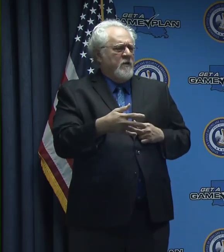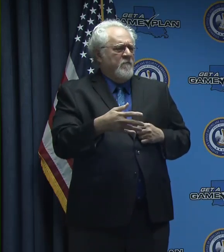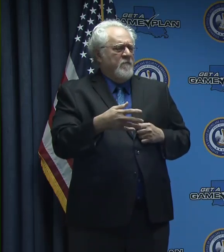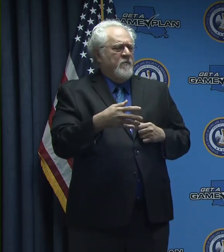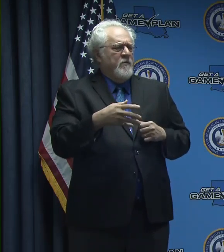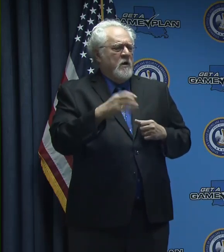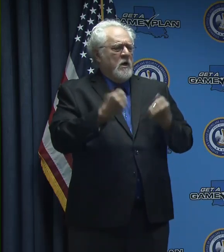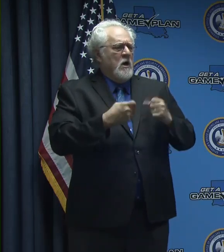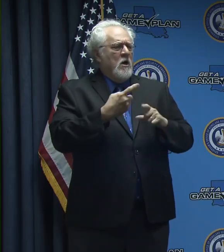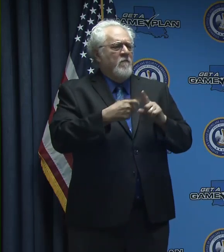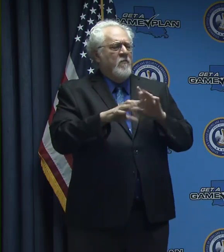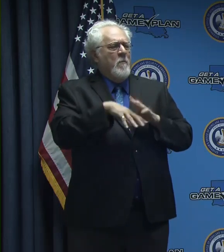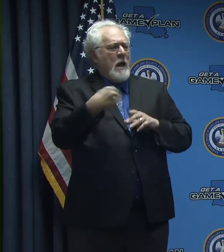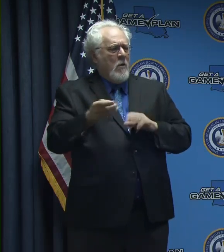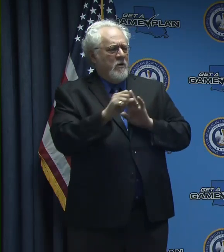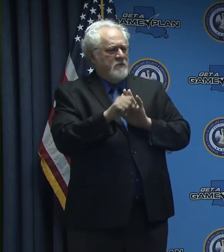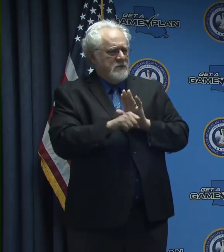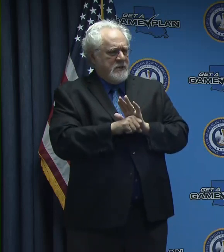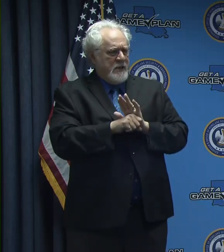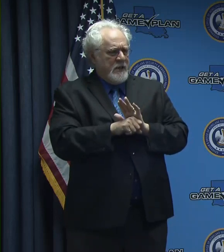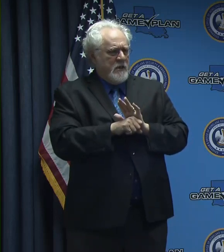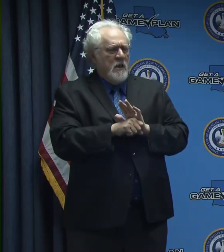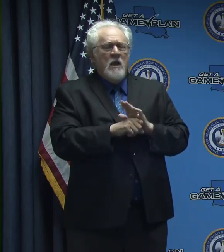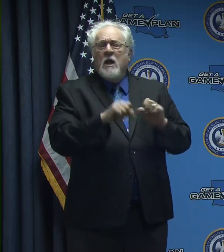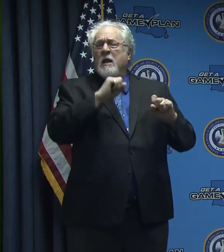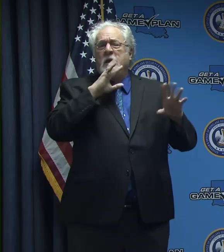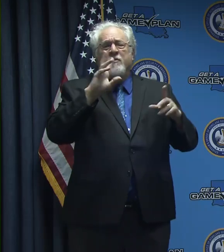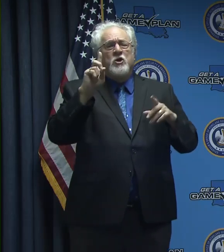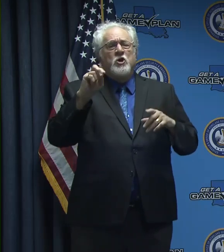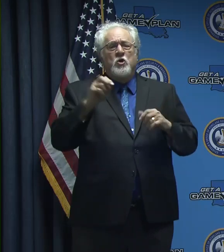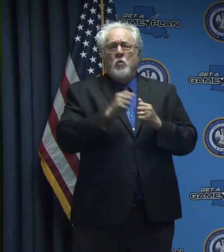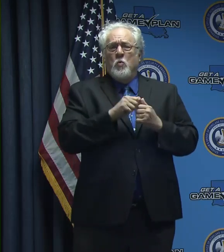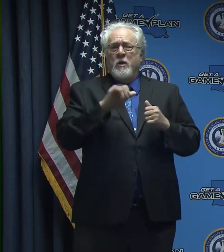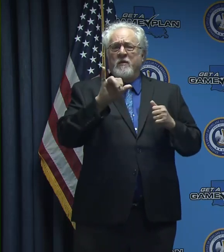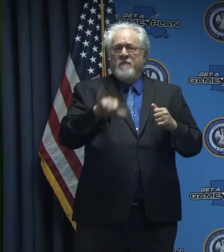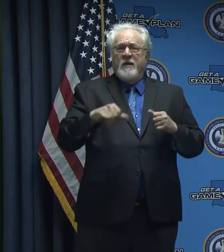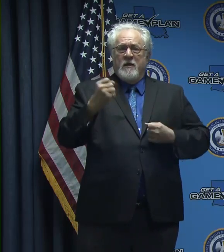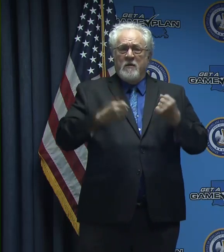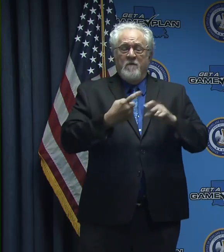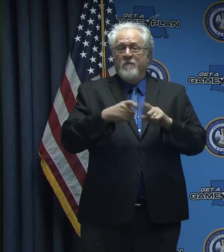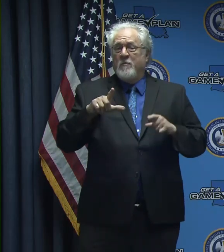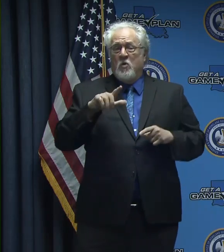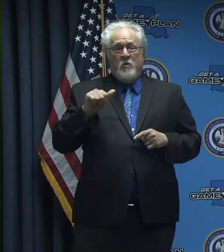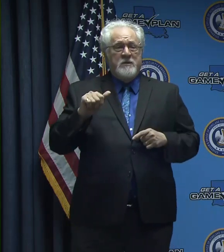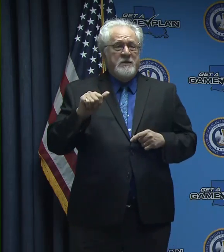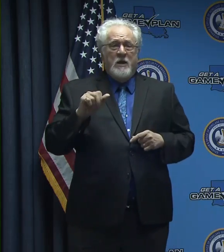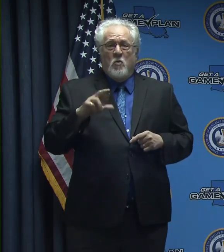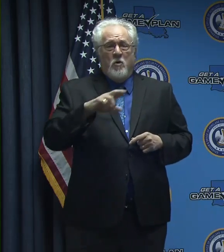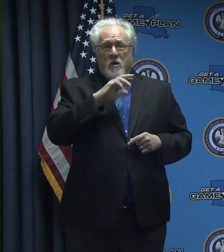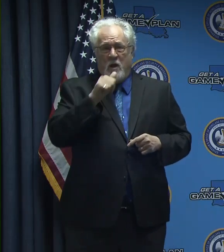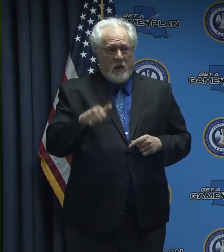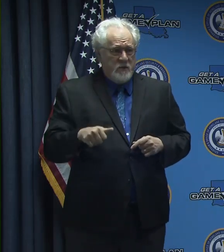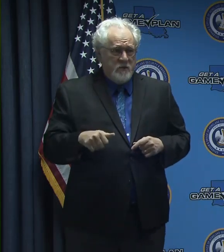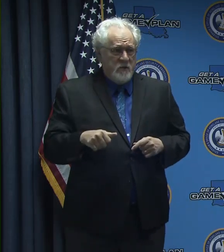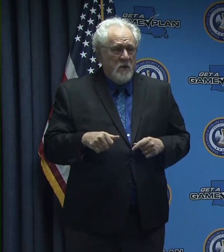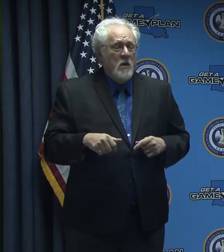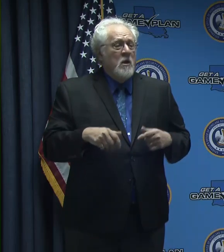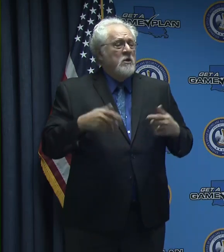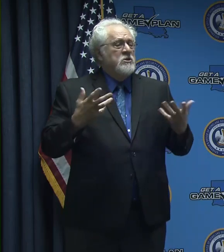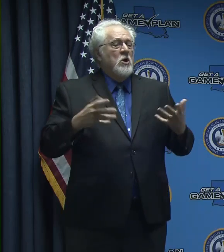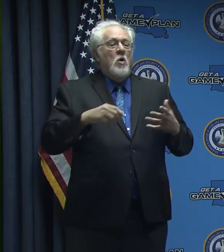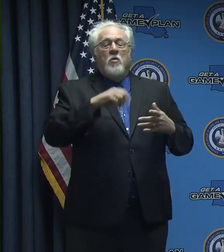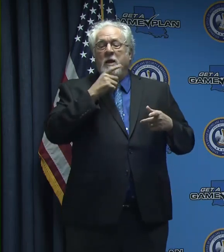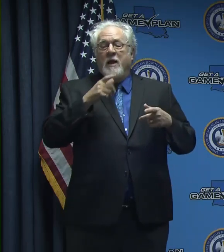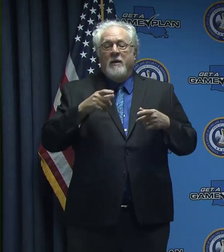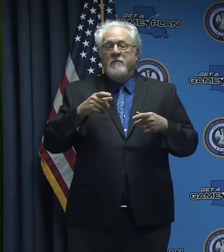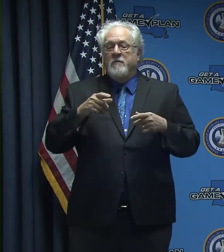of state going into Texas, and it has nothing to do with whether that vehicle is from Louisiana or not. So they're not